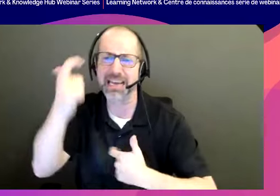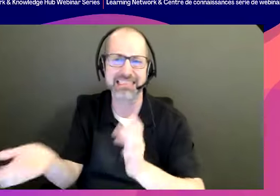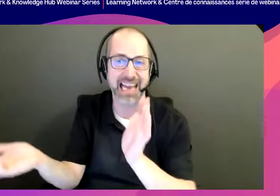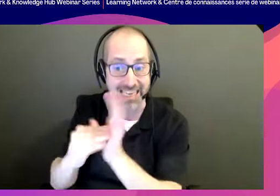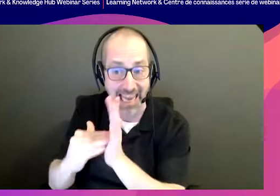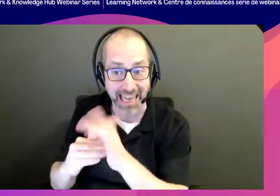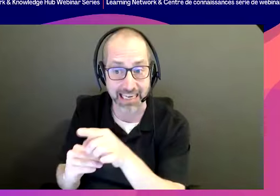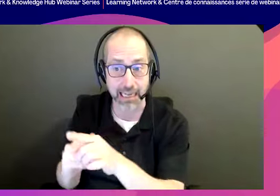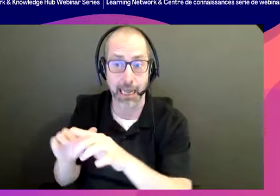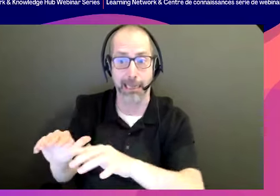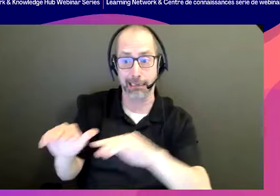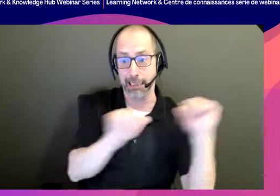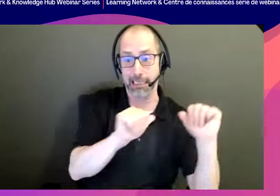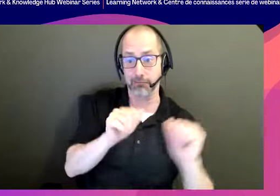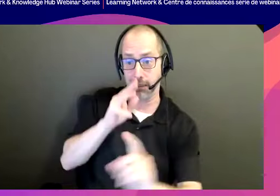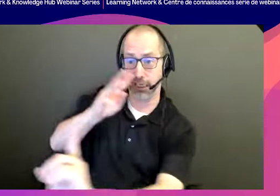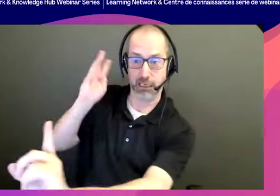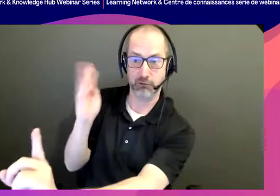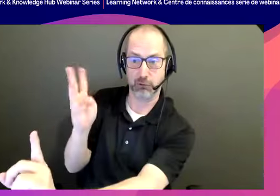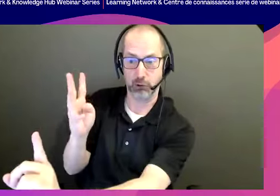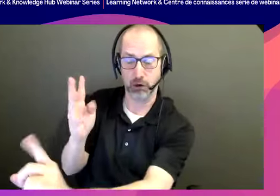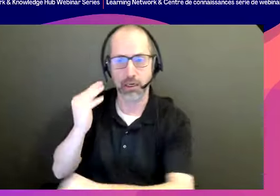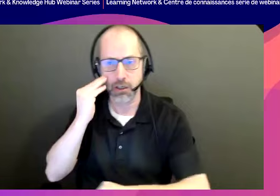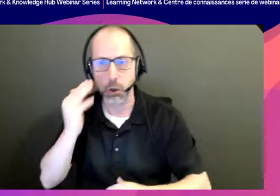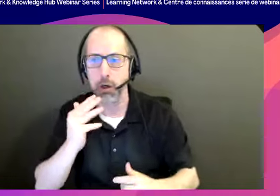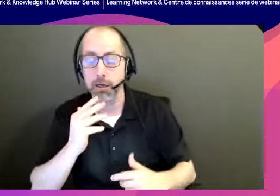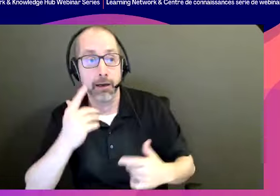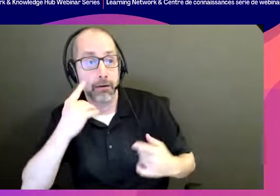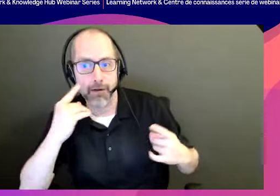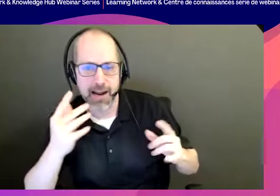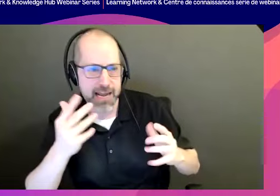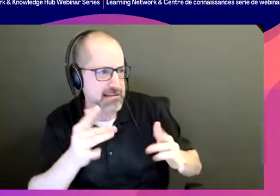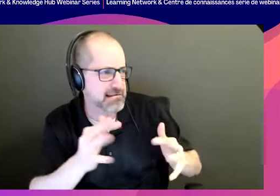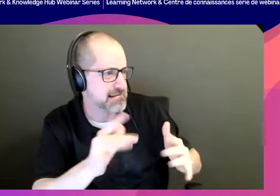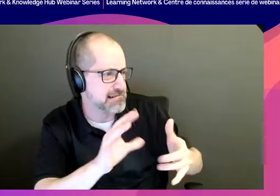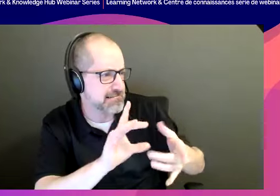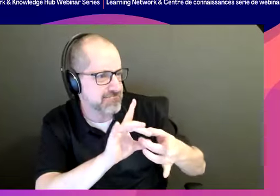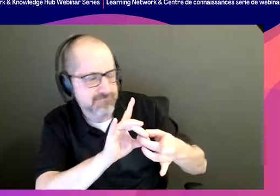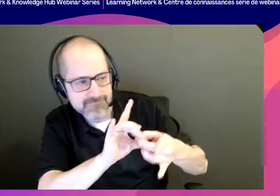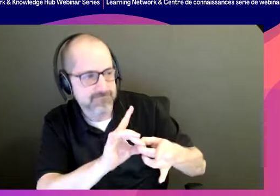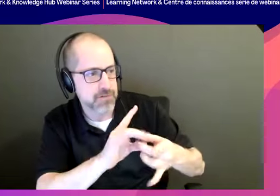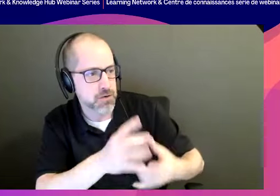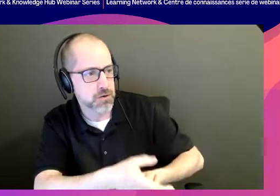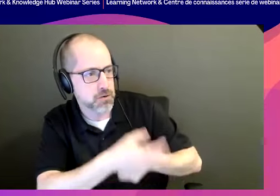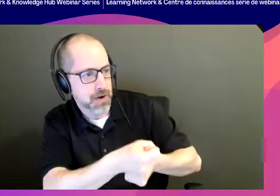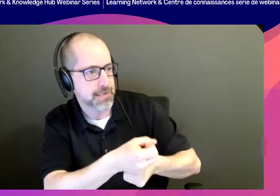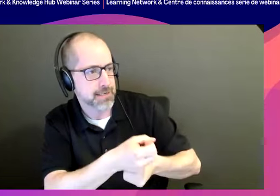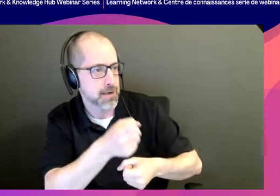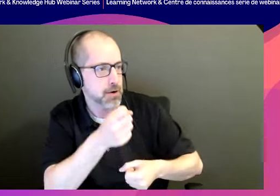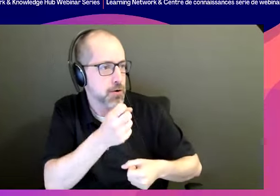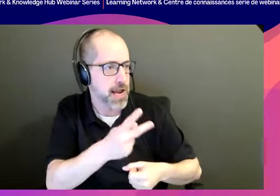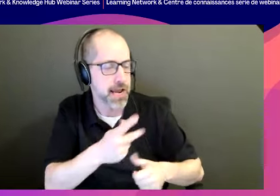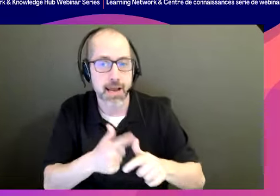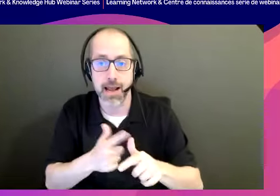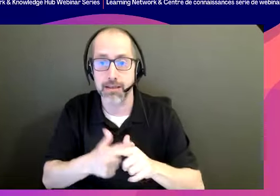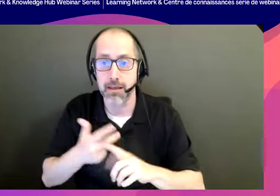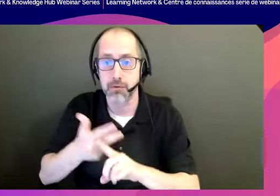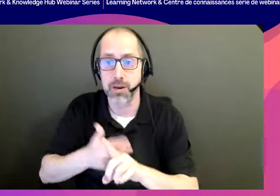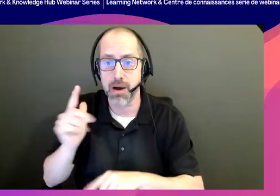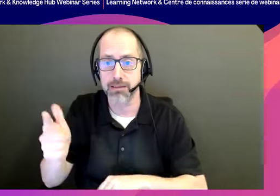Do you know how scary that is? We finally build a trust, and all of a sudden, 3 months down the road, by the way, I'm leaving and so is taking